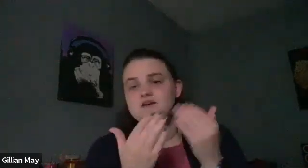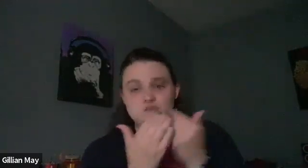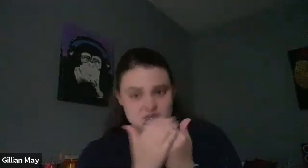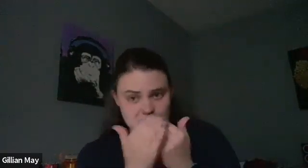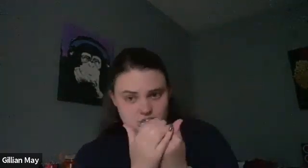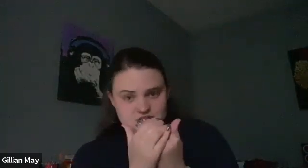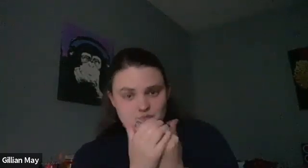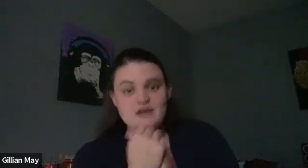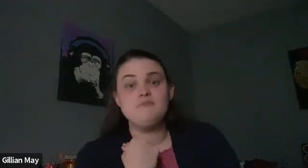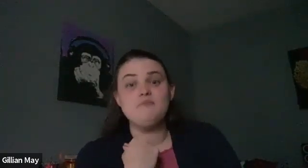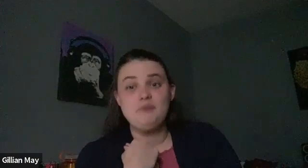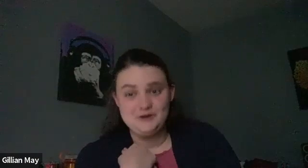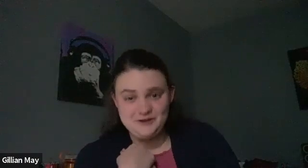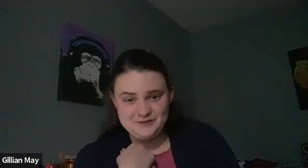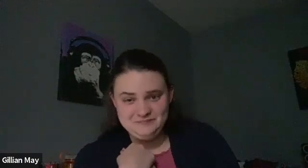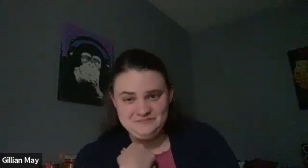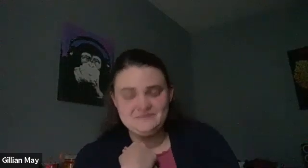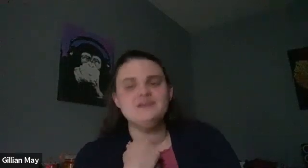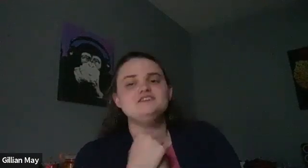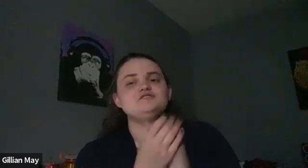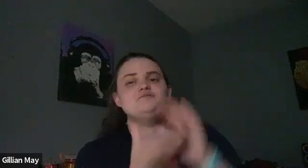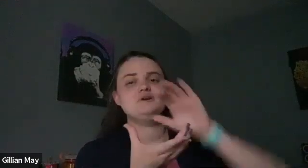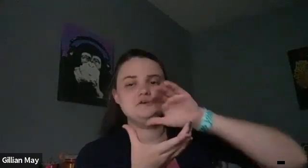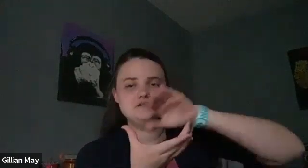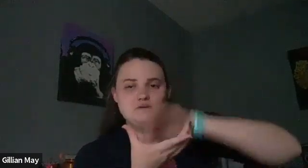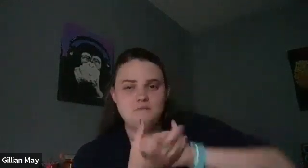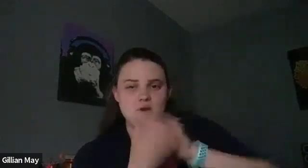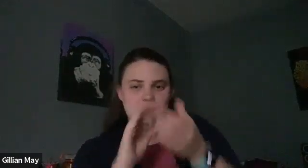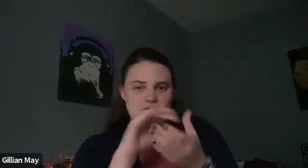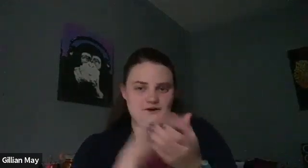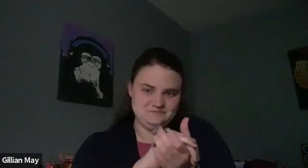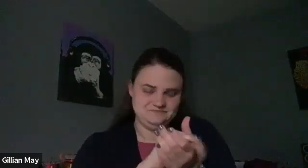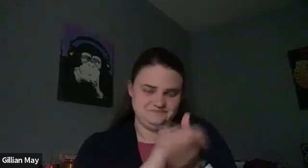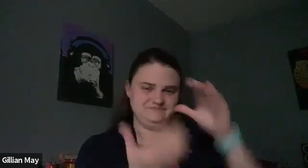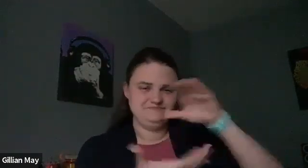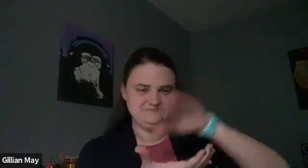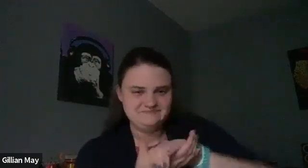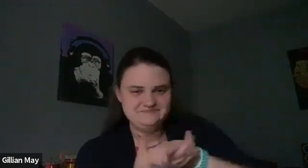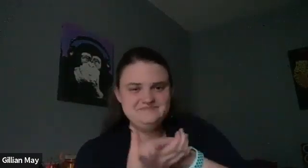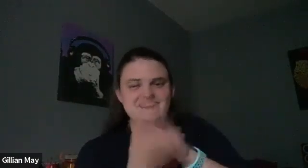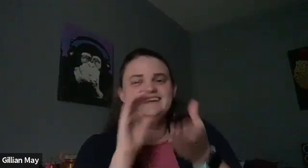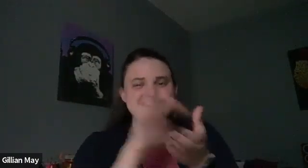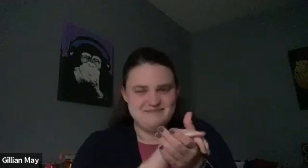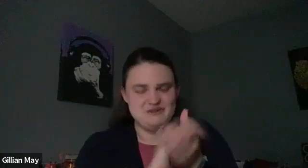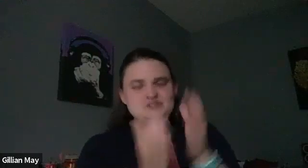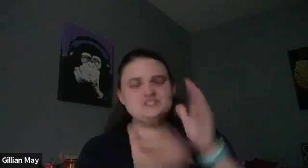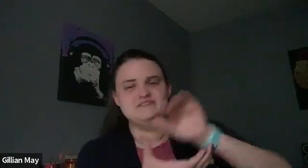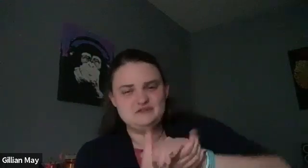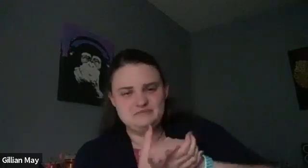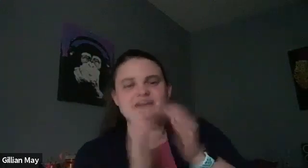So sandwich, then we have burger. So burger is burger. And it's that motion of you're